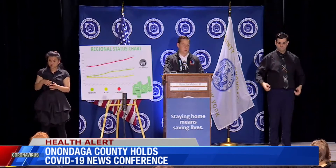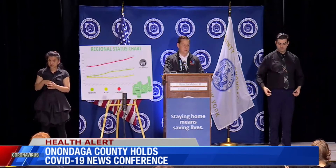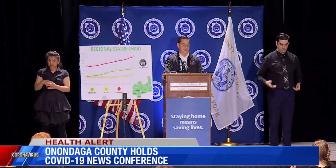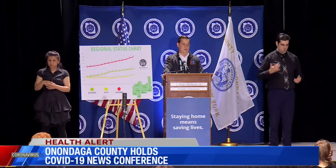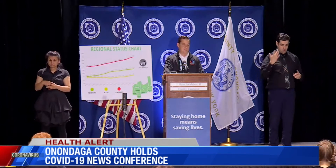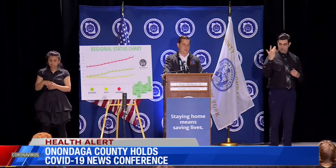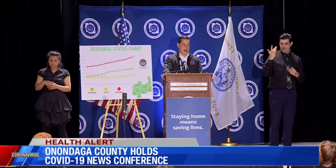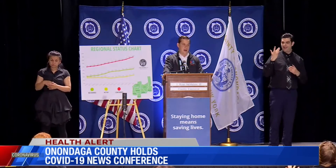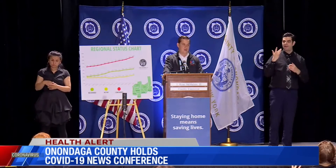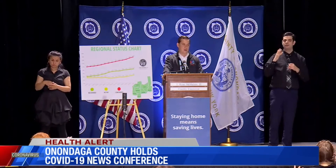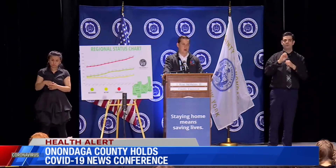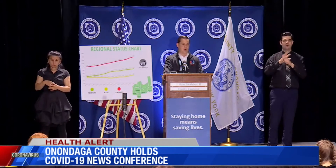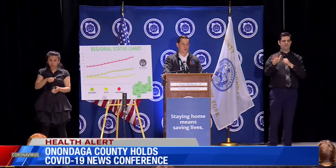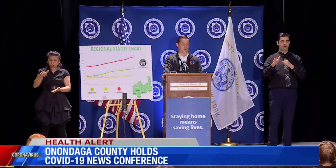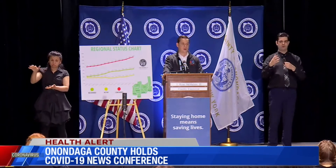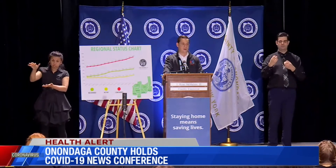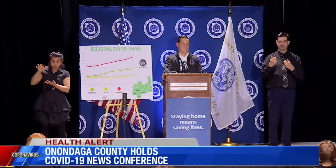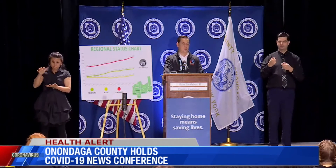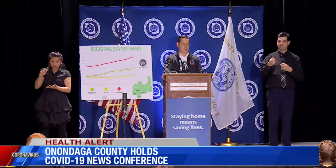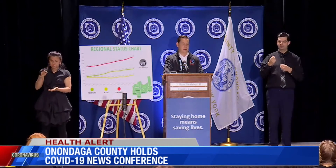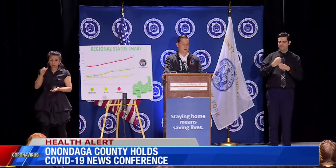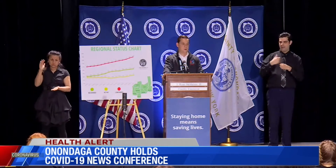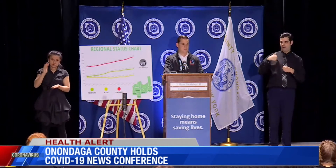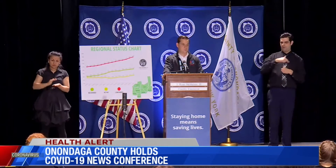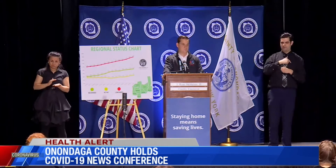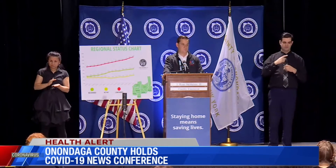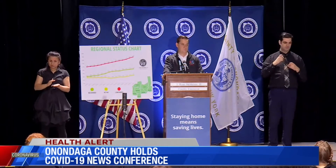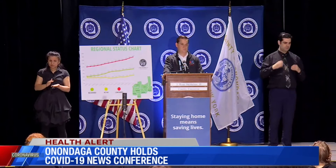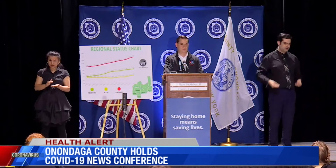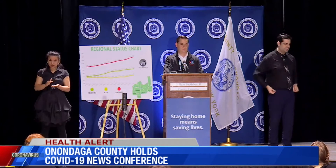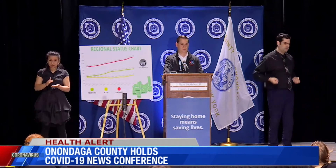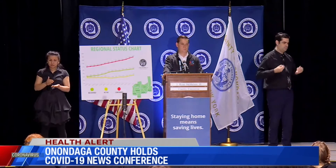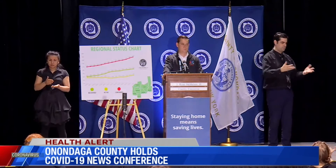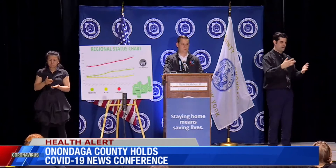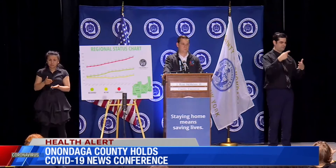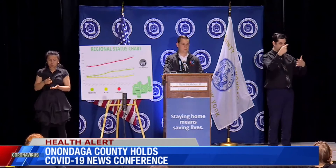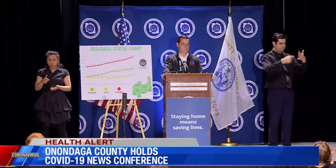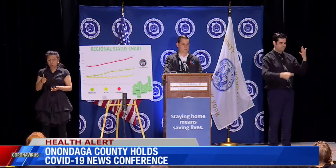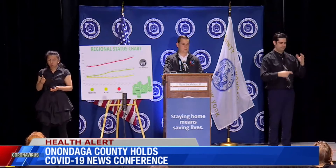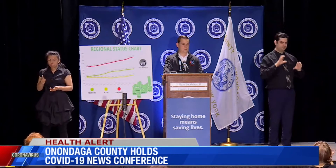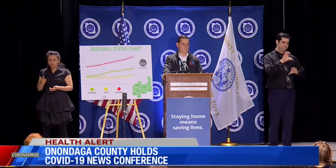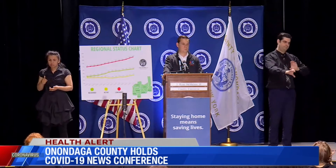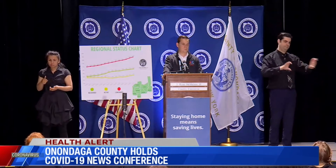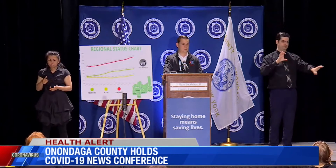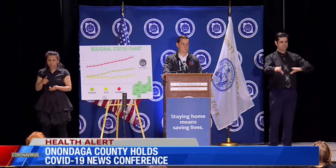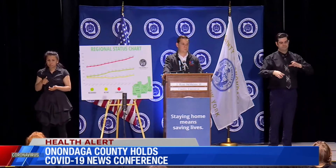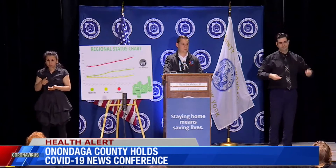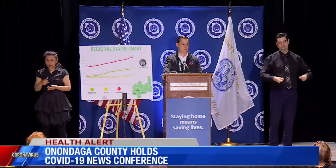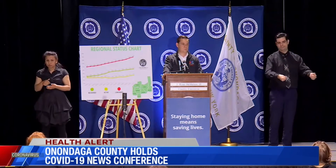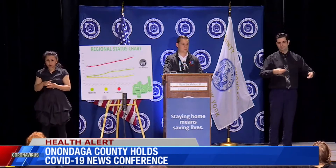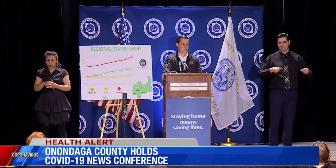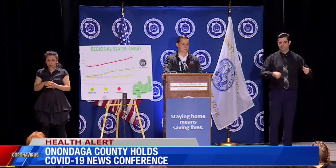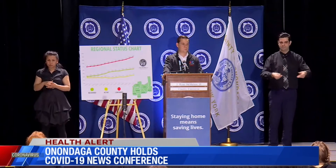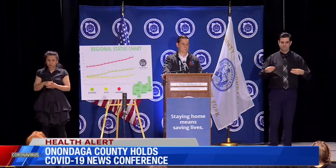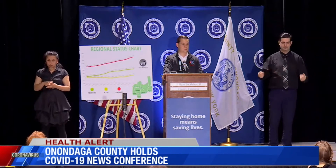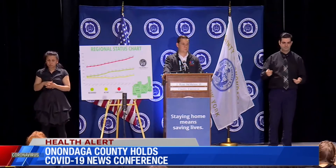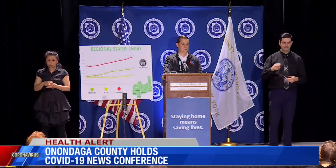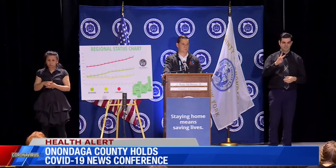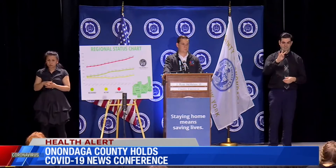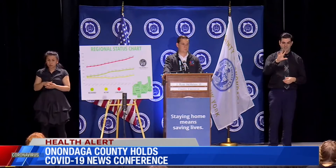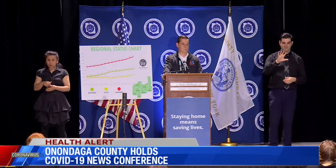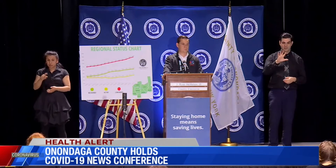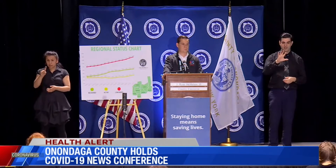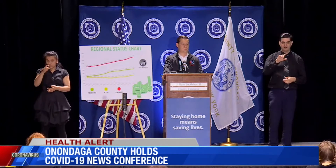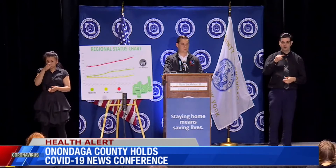between $75 and $125 million. And do you have any plans to make operational changes